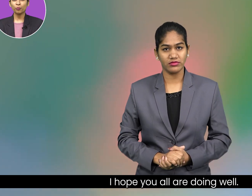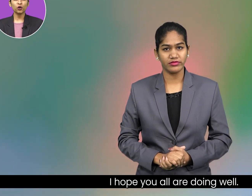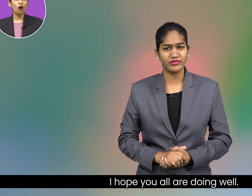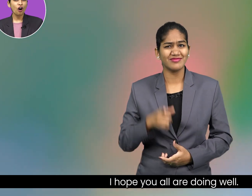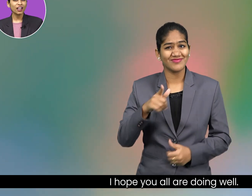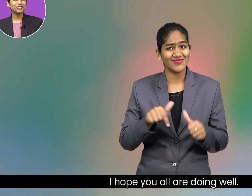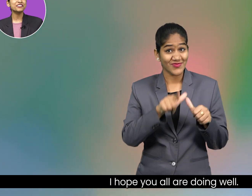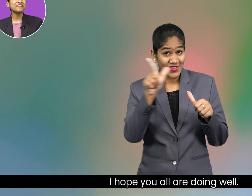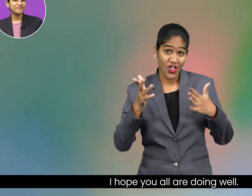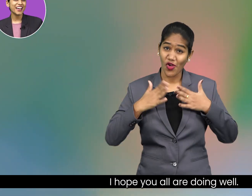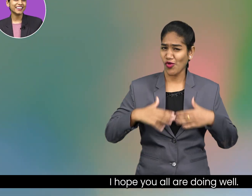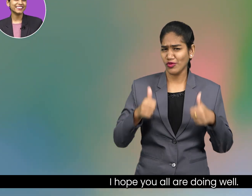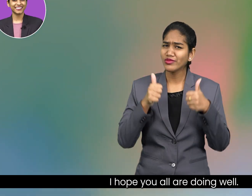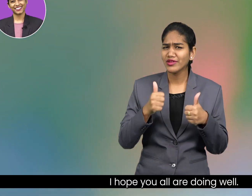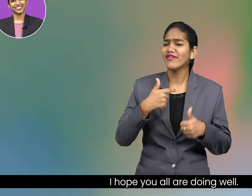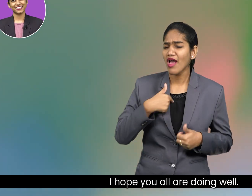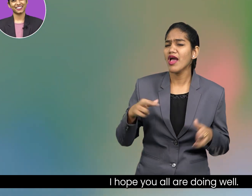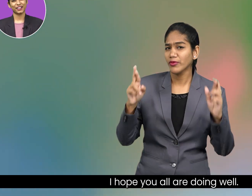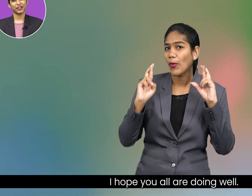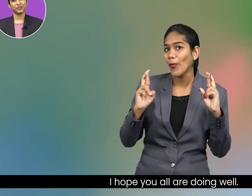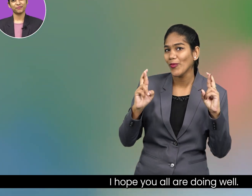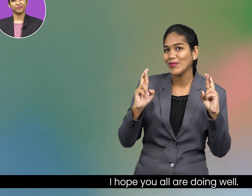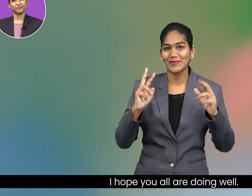I hope you all are doing well.